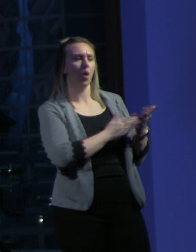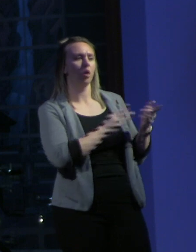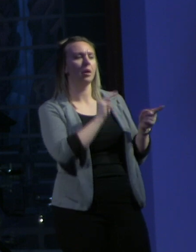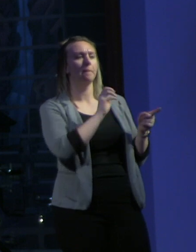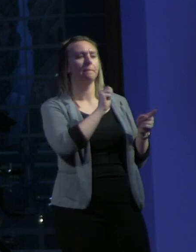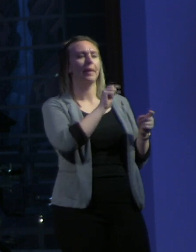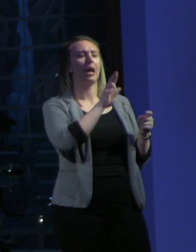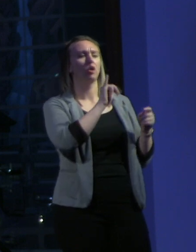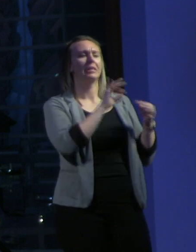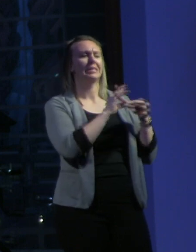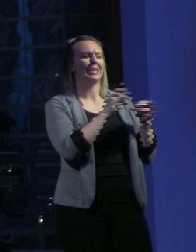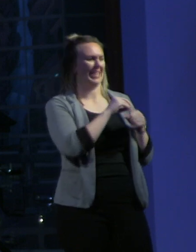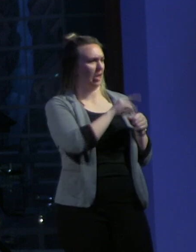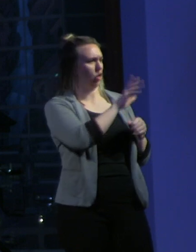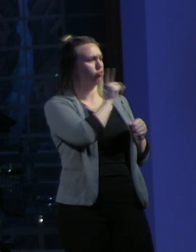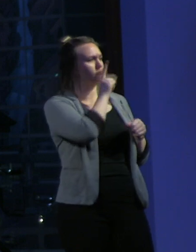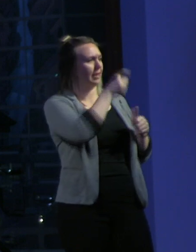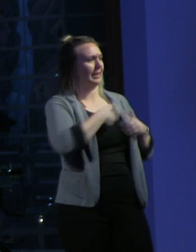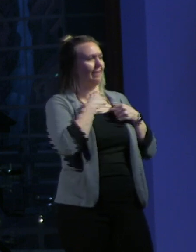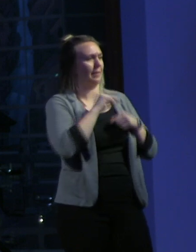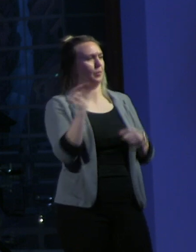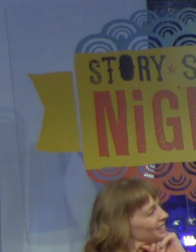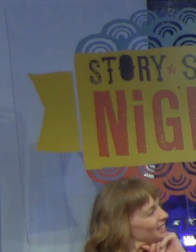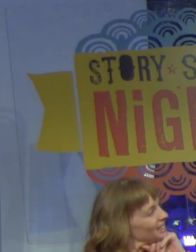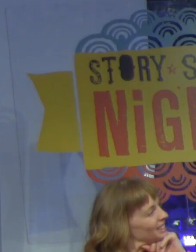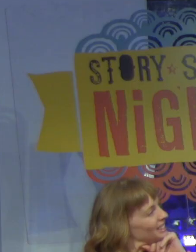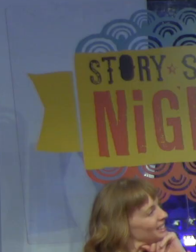life in Meridian, I'm like, that's real life?